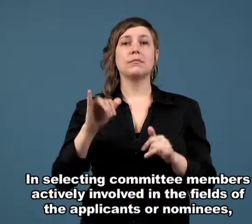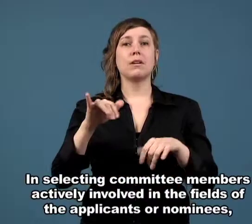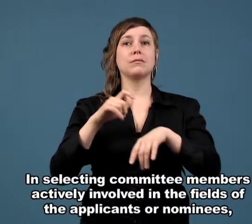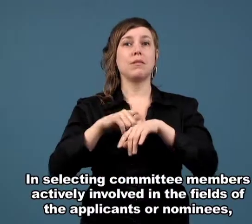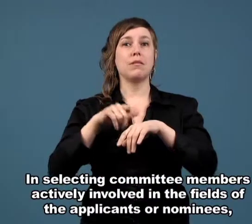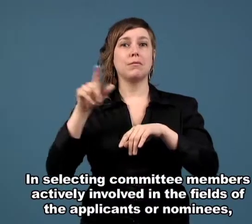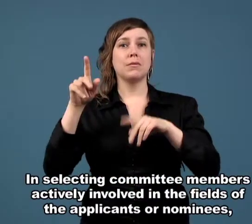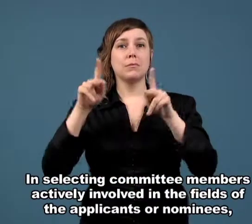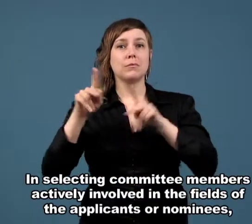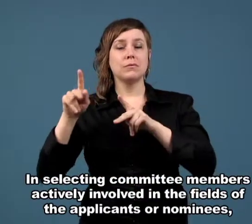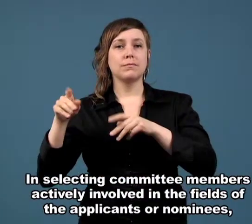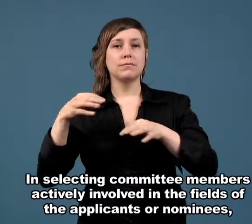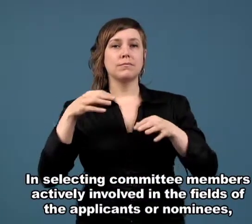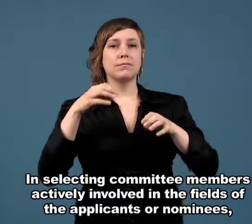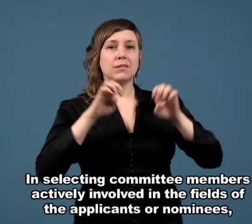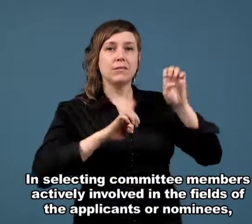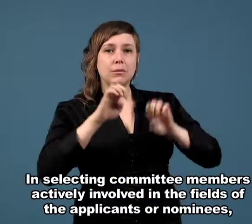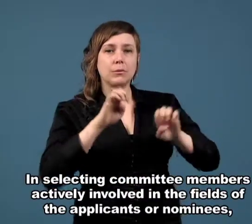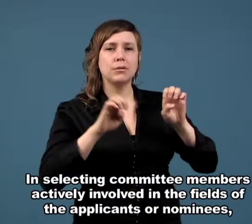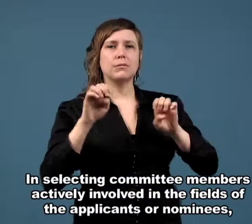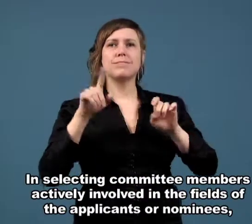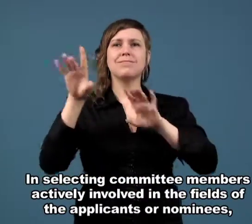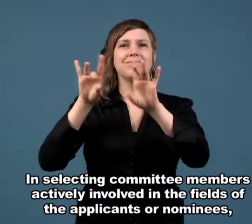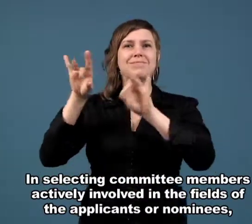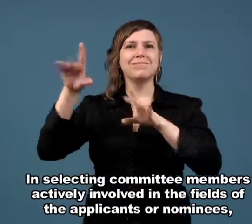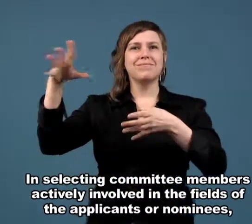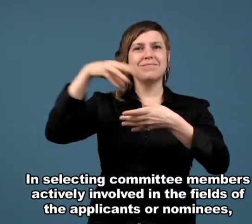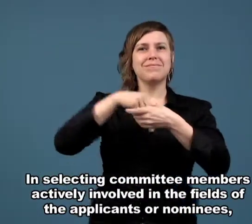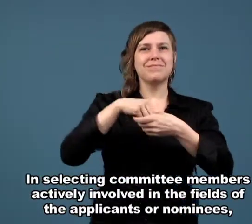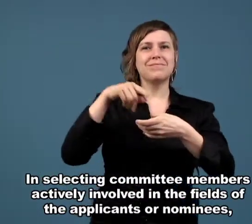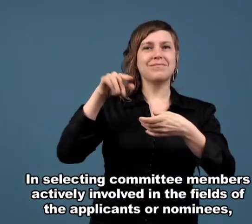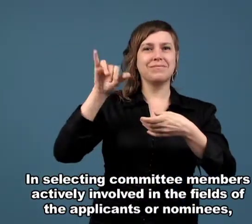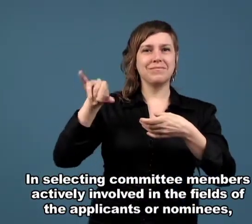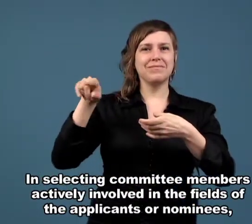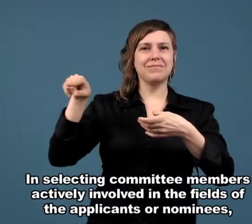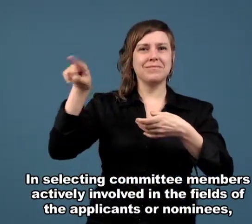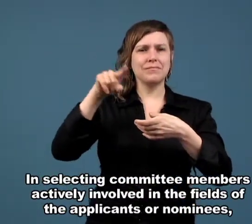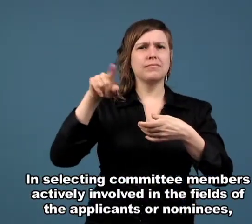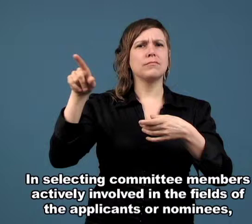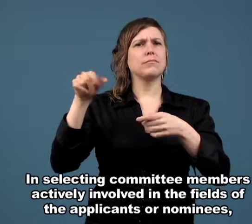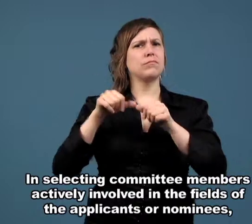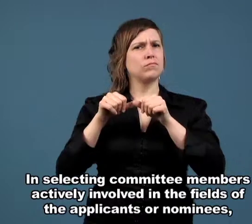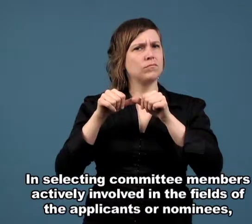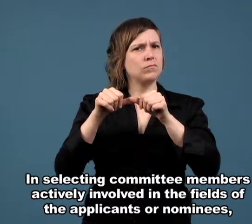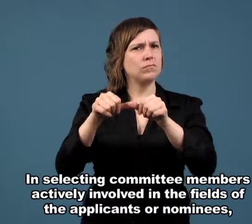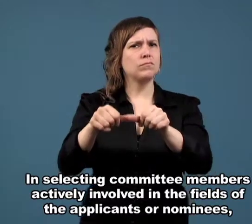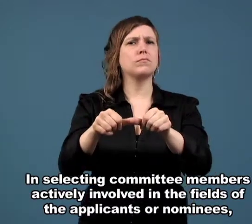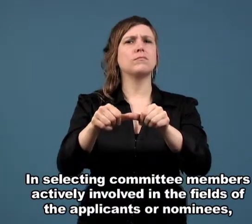In selecting committee members actively involved in the fields of the applicants or nominees,